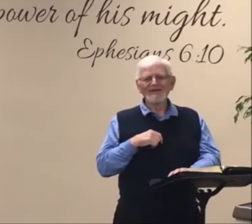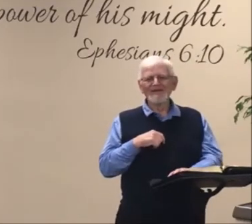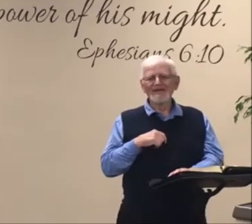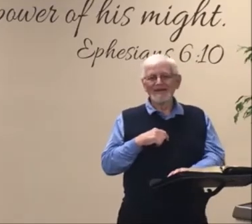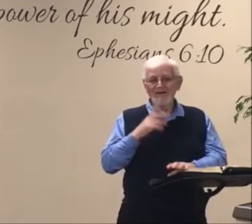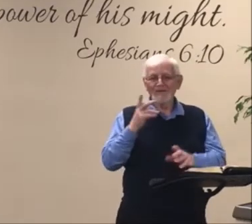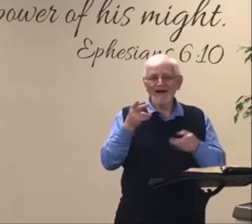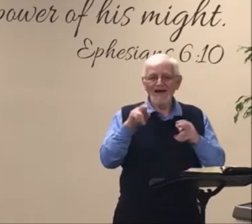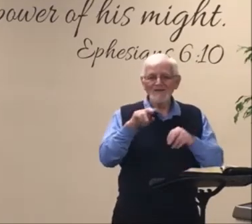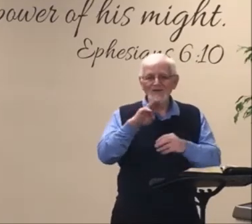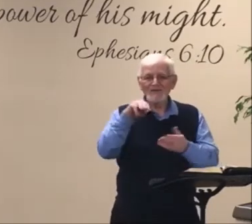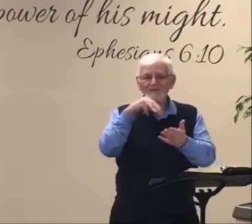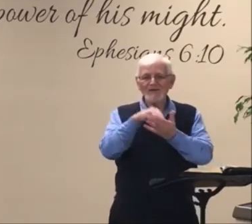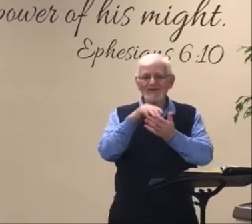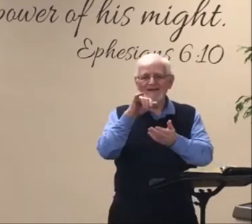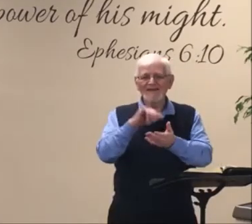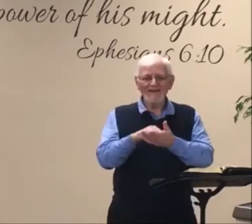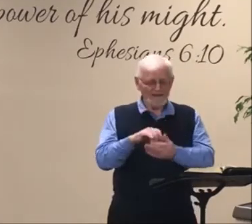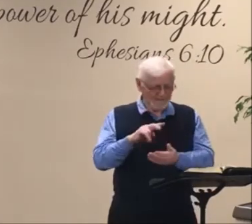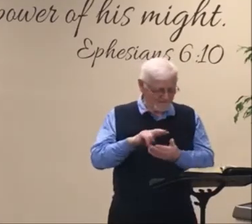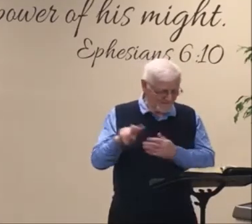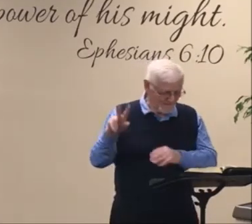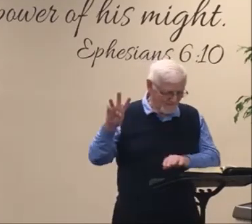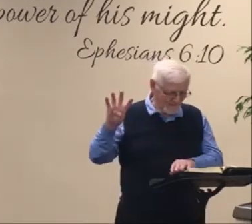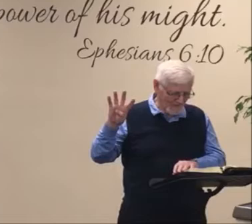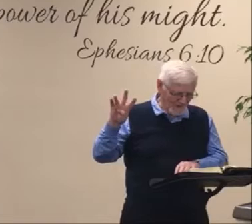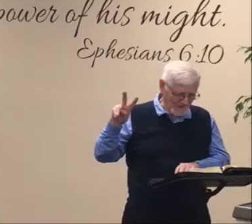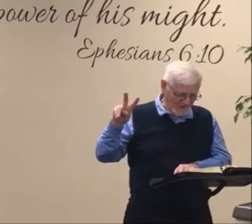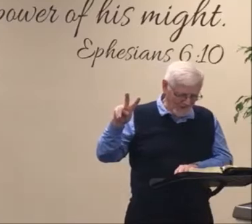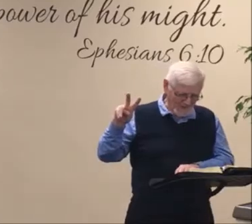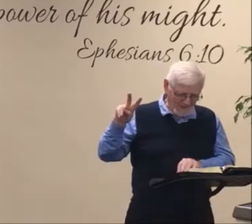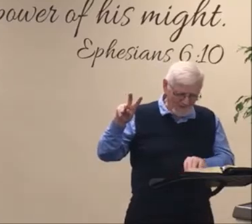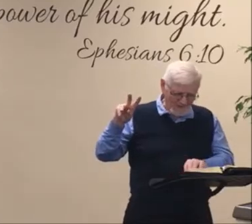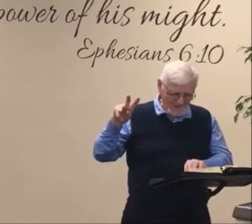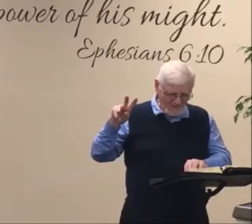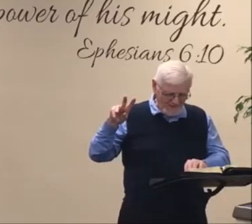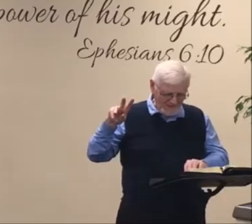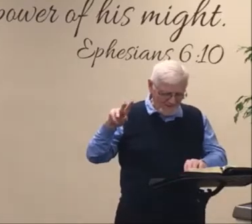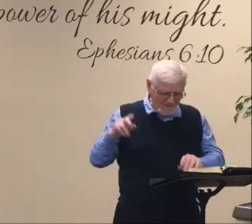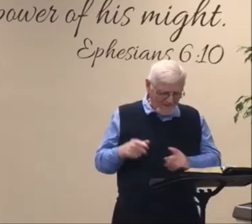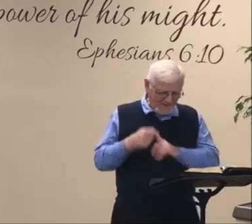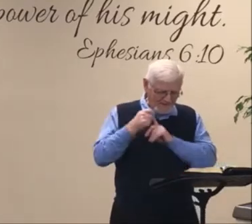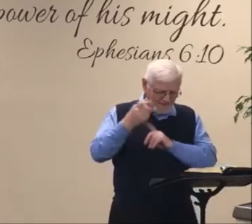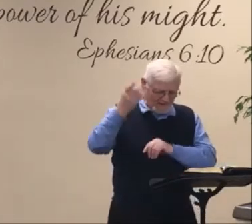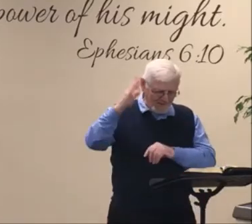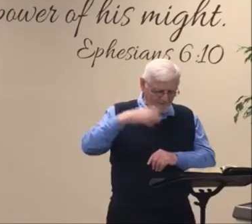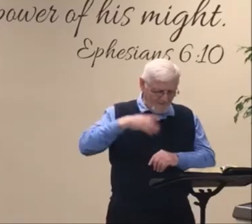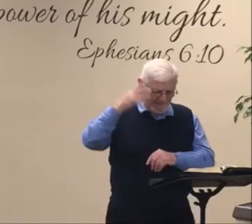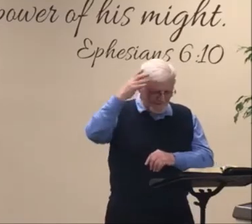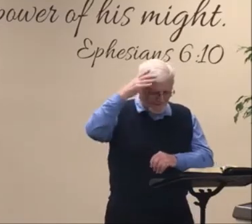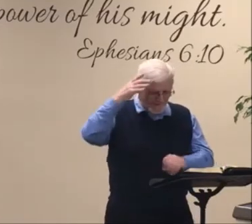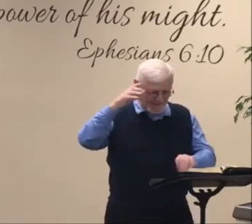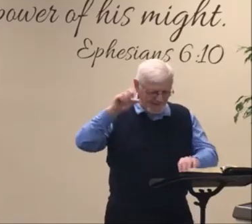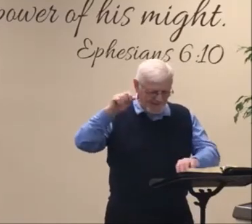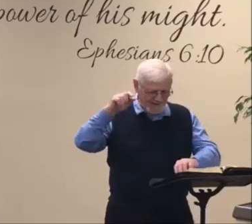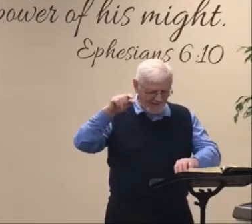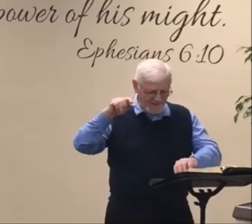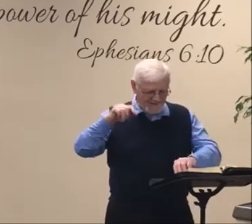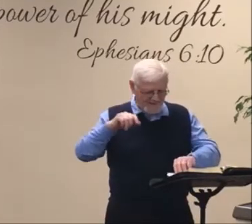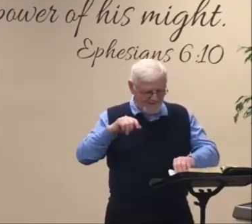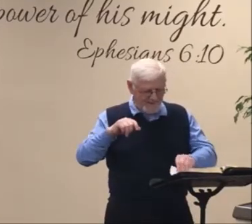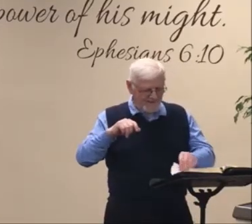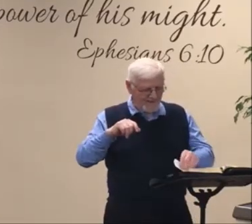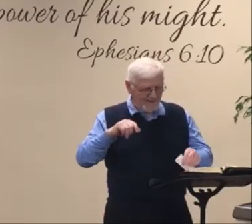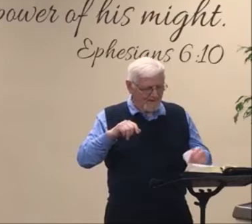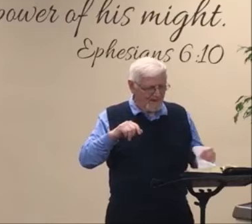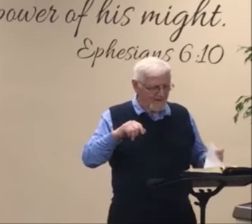You know what happened in the midst of all this? Look at verse 42. Except the God of my father, the God of Abraham, and the fear of Isaac had been